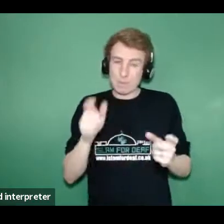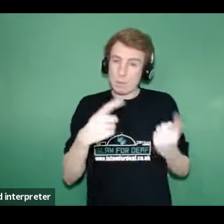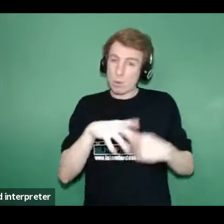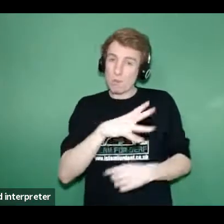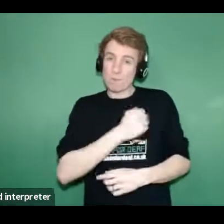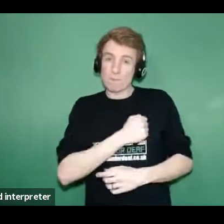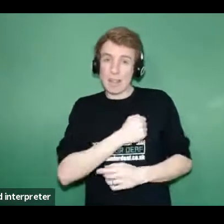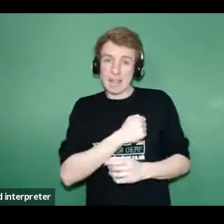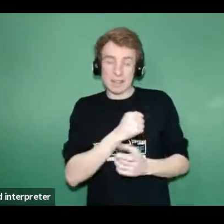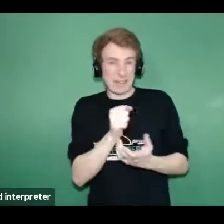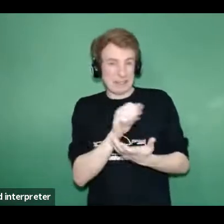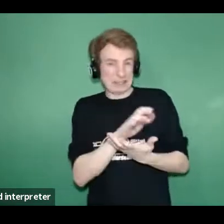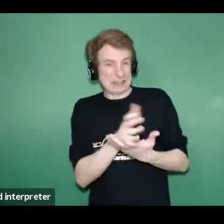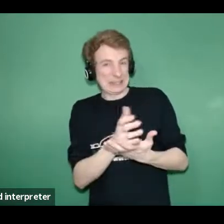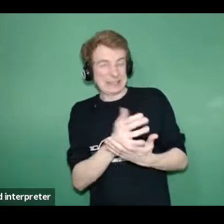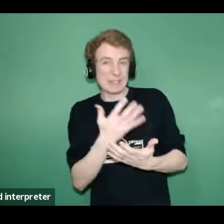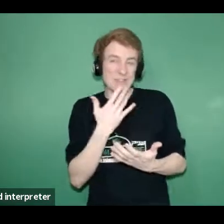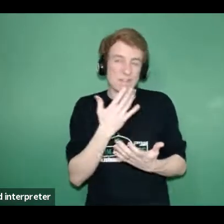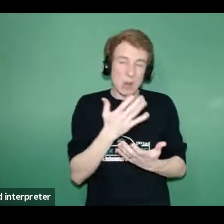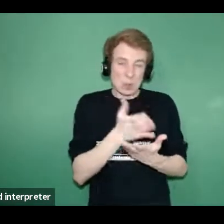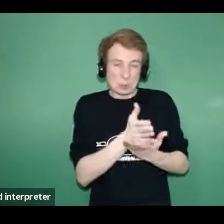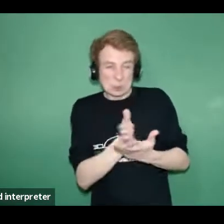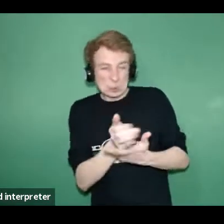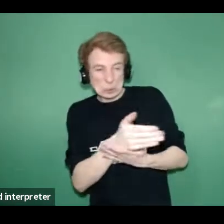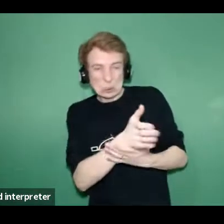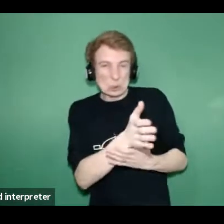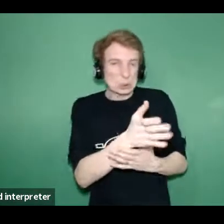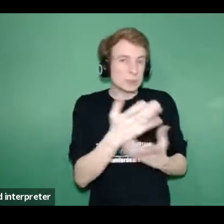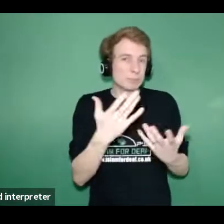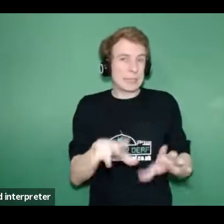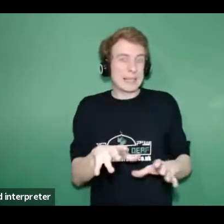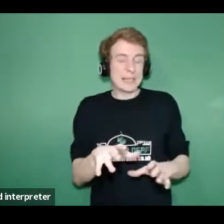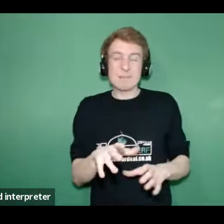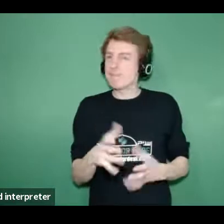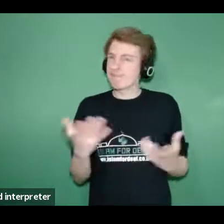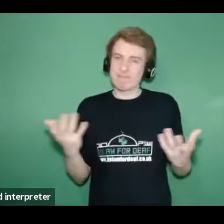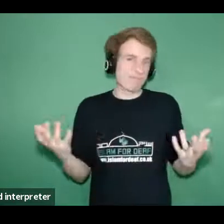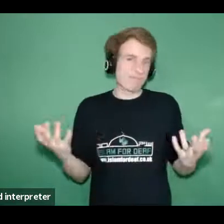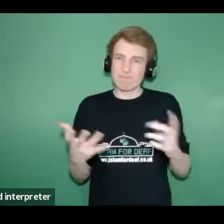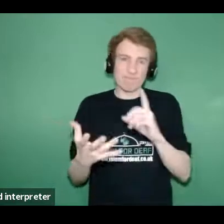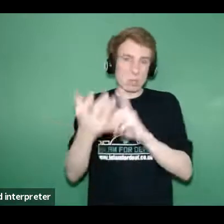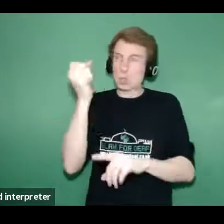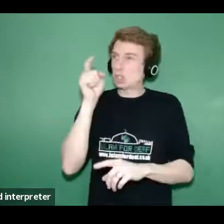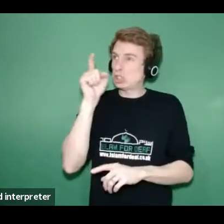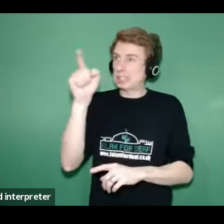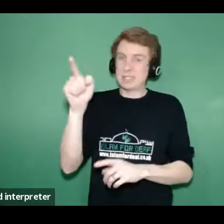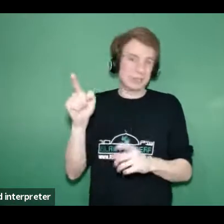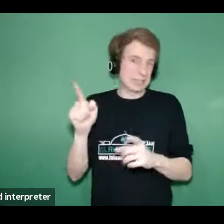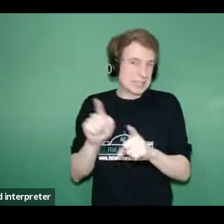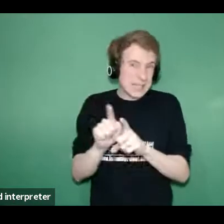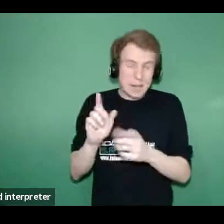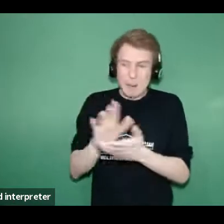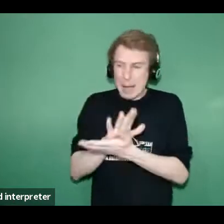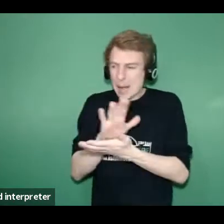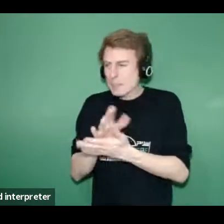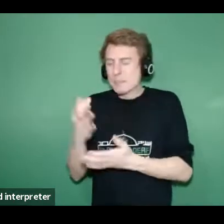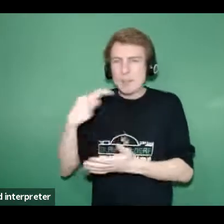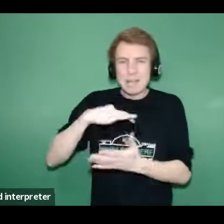benefit and gain these benefits and gain this happiness in the hereafter.